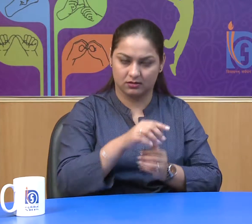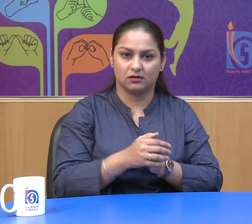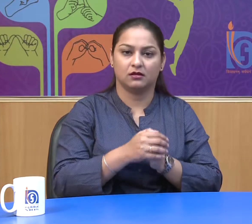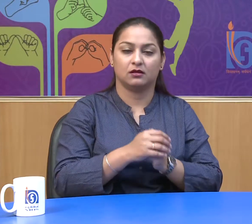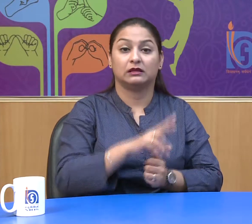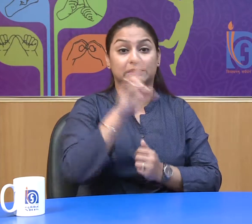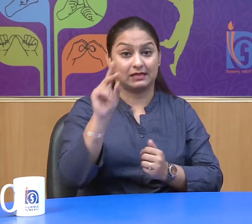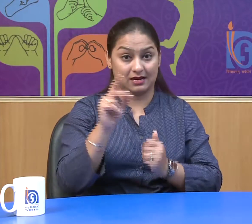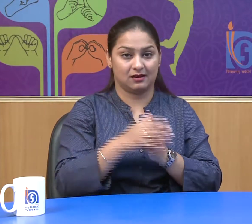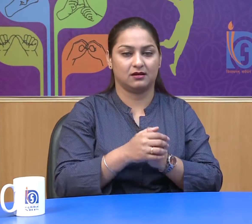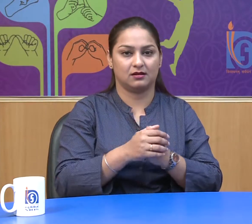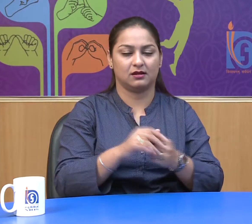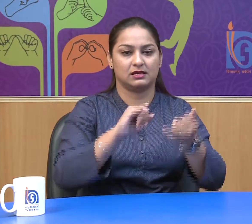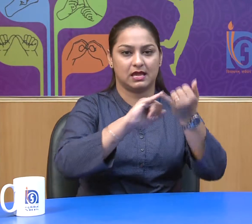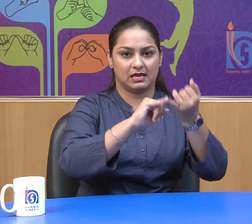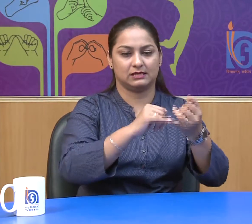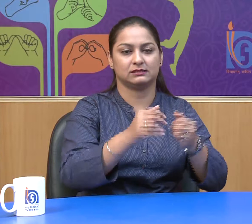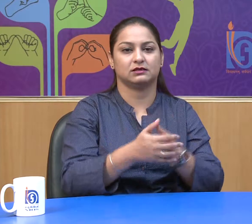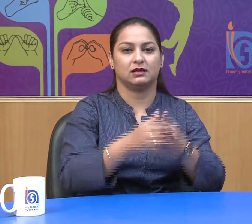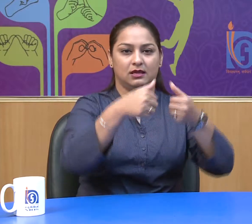Saguna Bhakti.